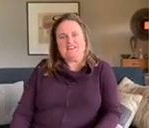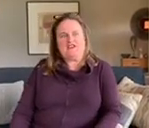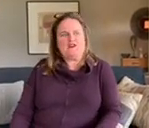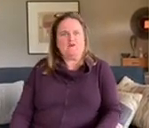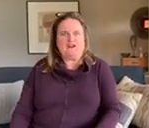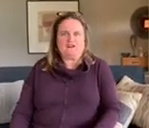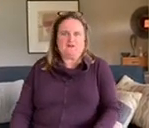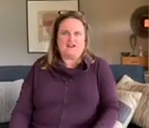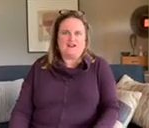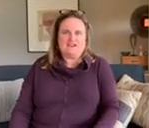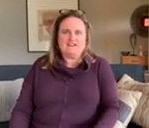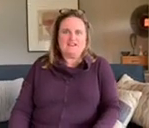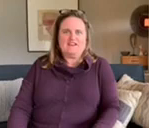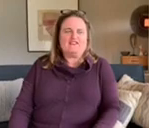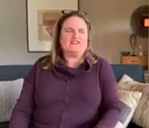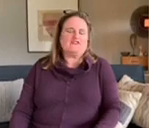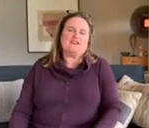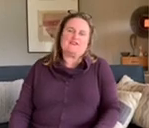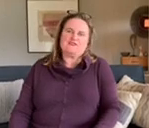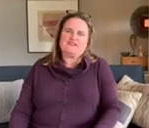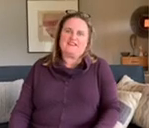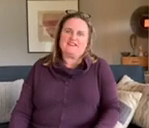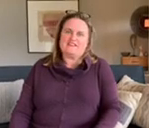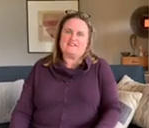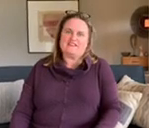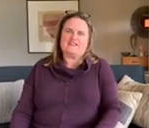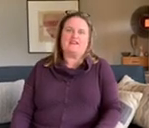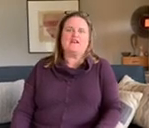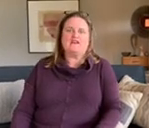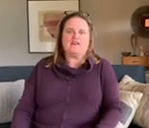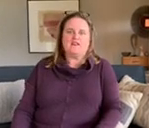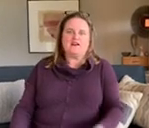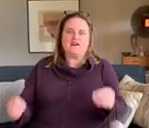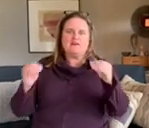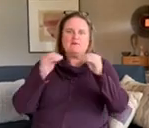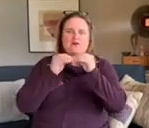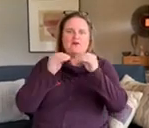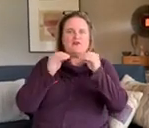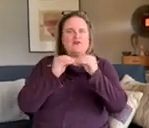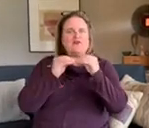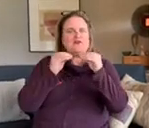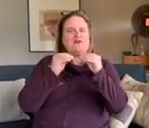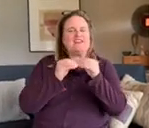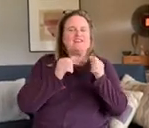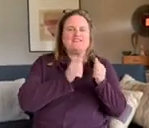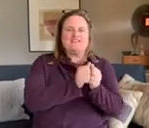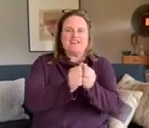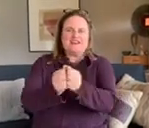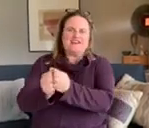our welcome song. So it goes like this. The more we get